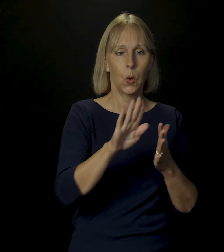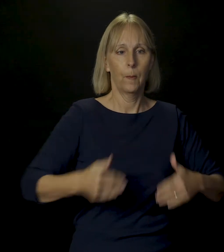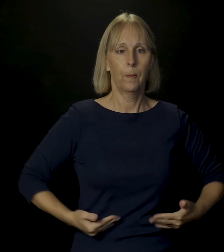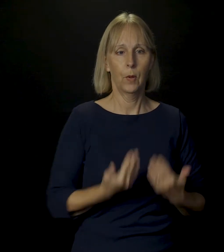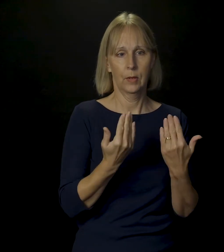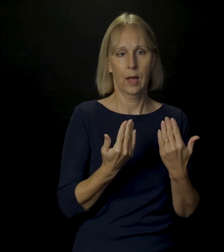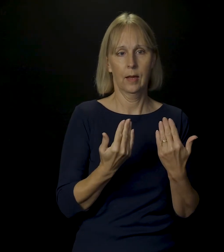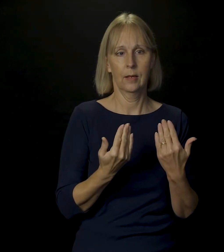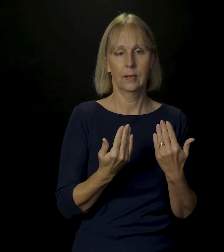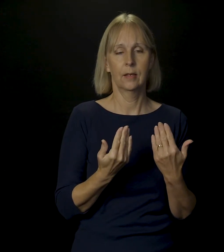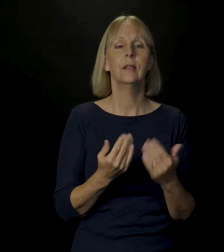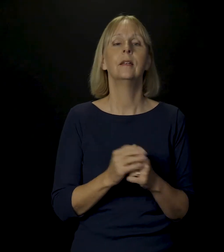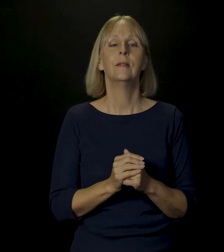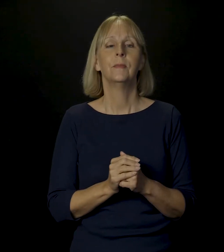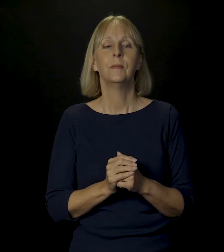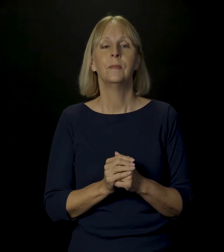Simone On the right And Dori On the left